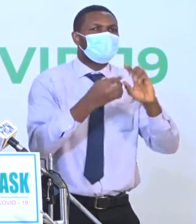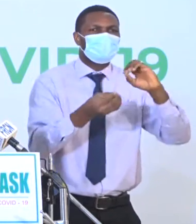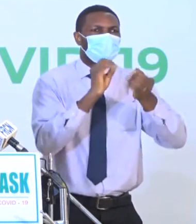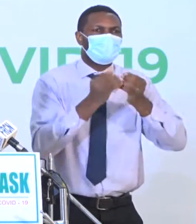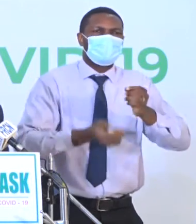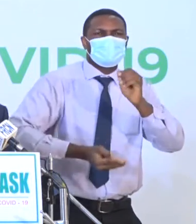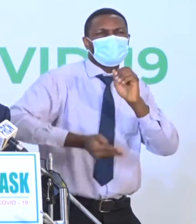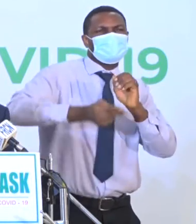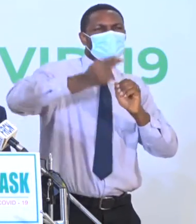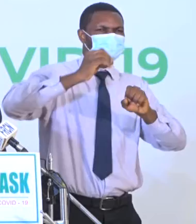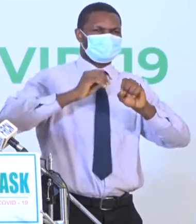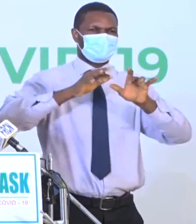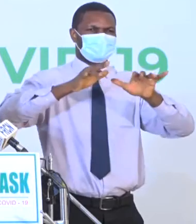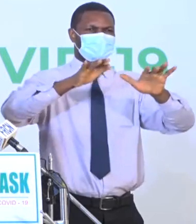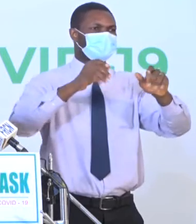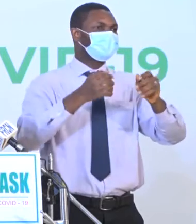we prevent